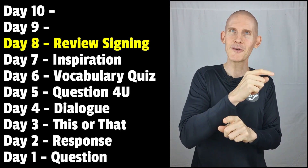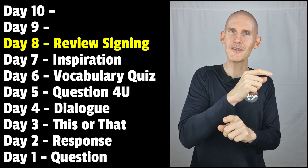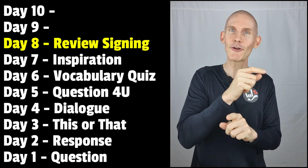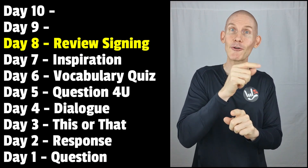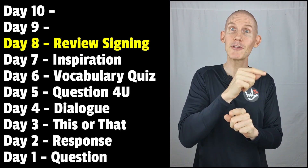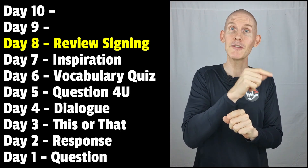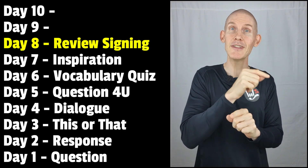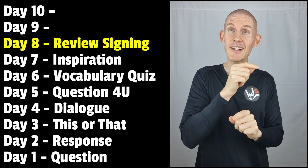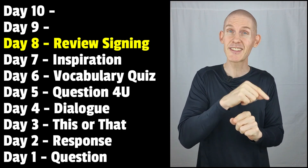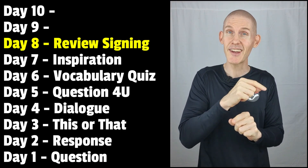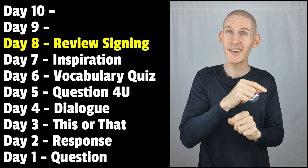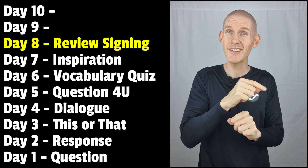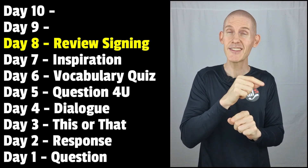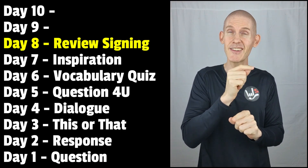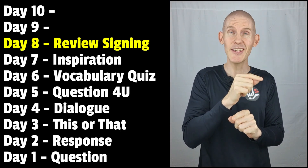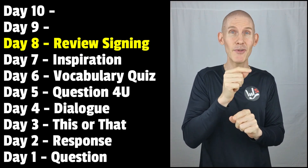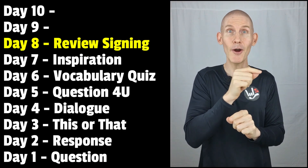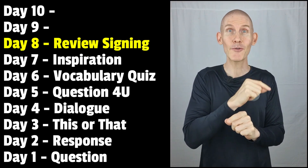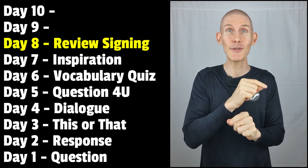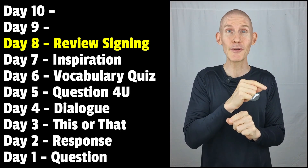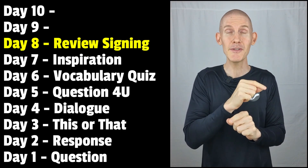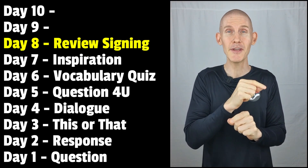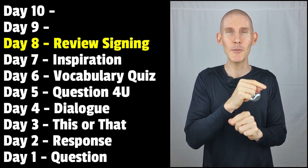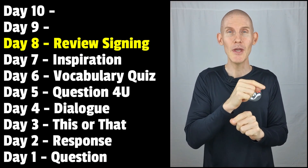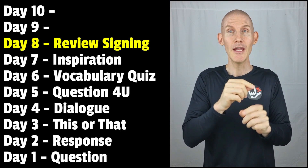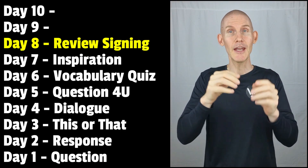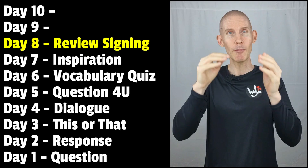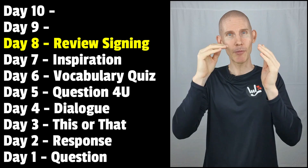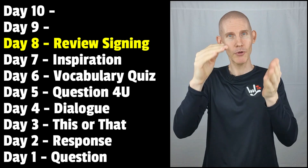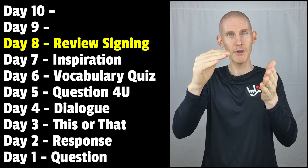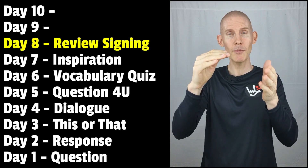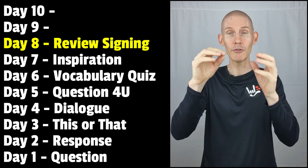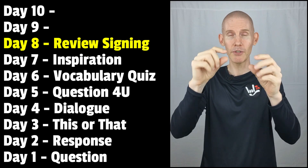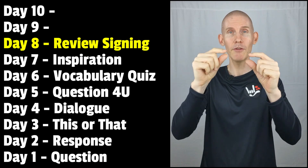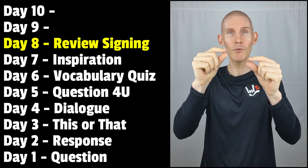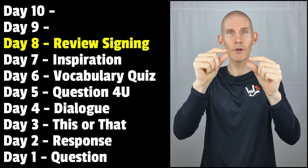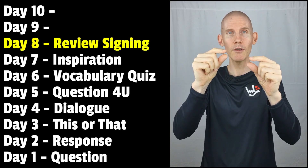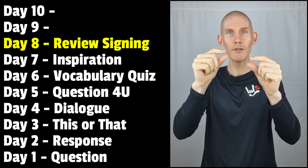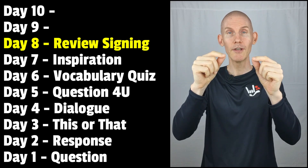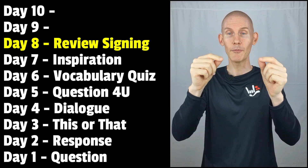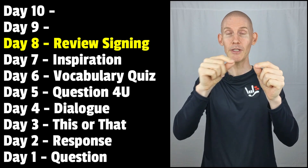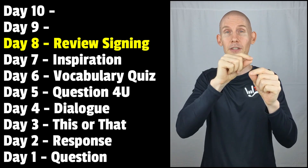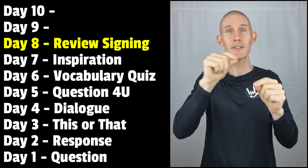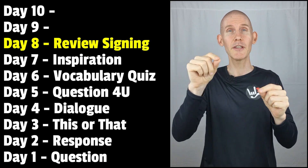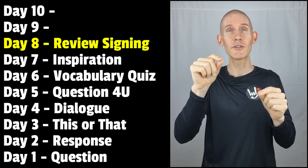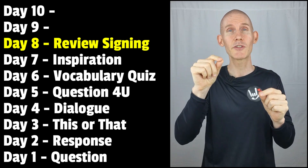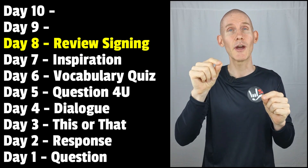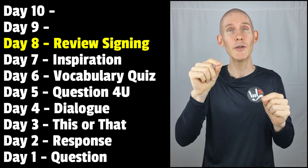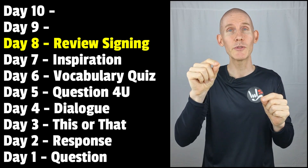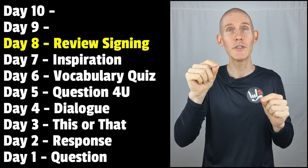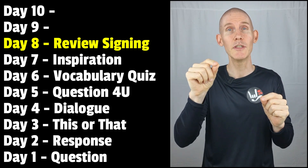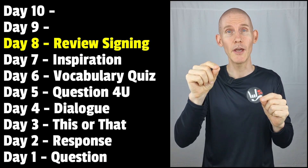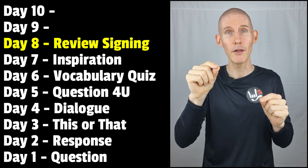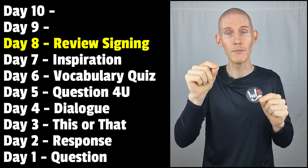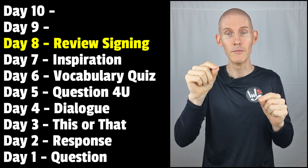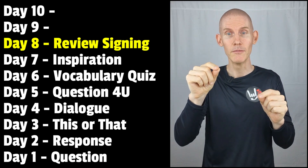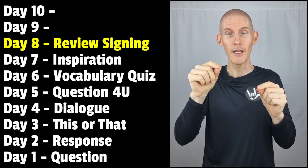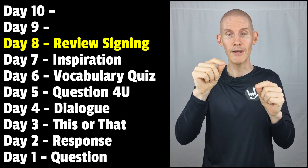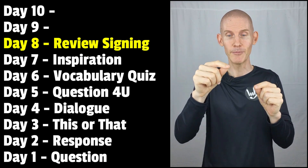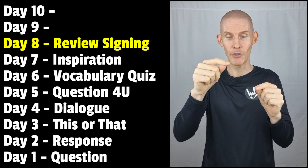learned earlier in that cycle, right? You've already learned them, and I'm going to put them, you'll see the word, it basically says sign what's in yellow. And below